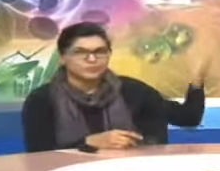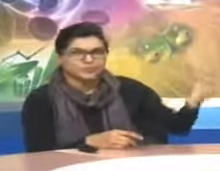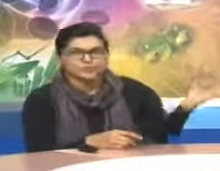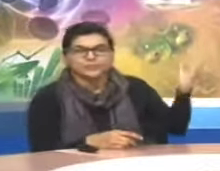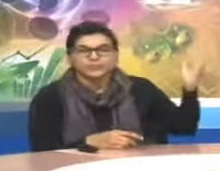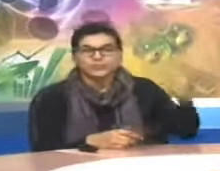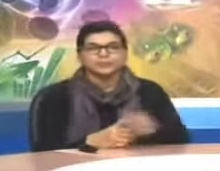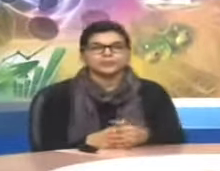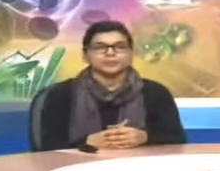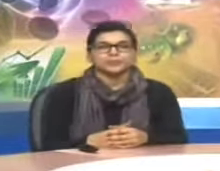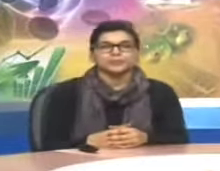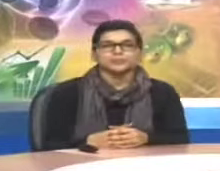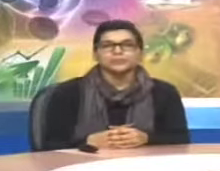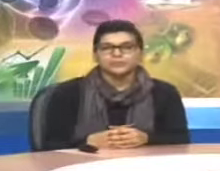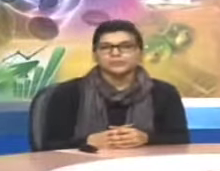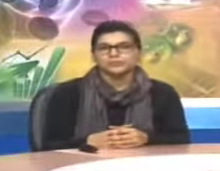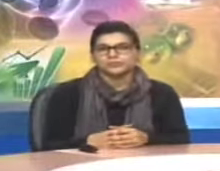You can see the image on the screen.